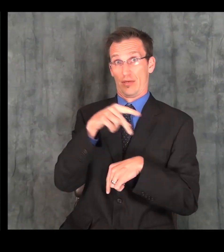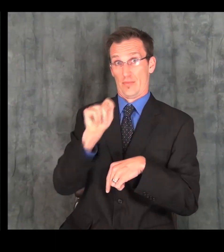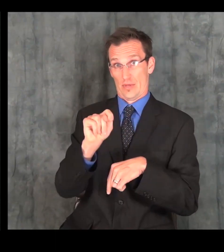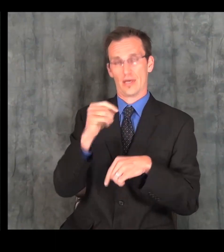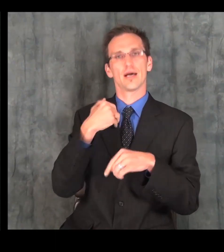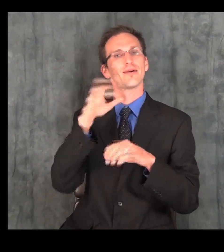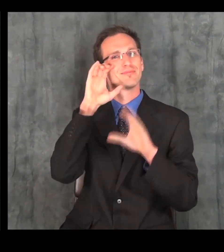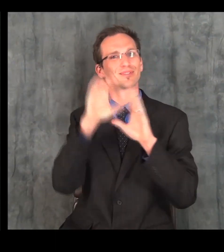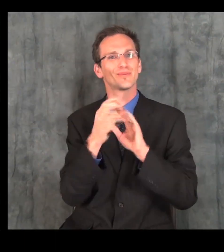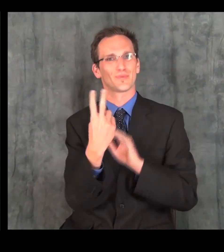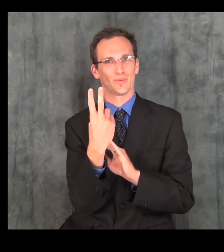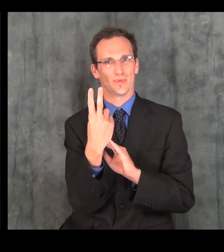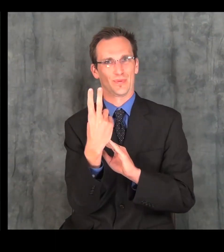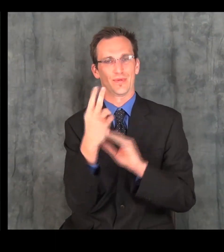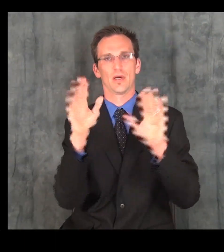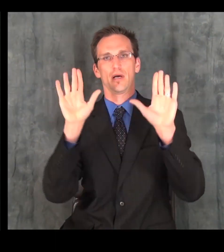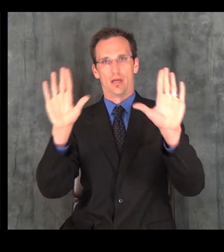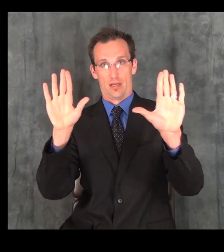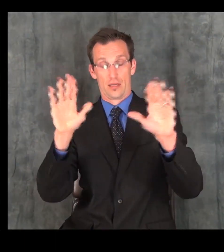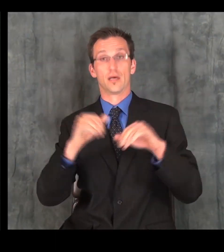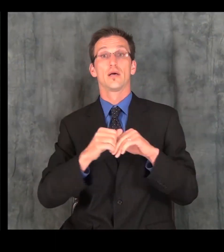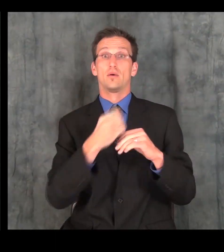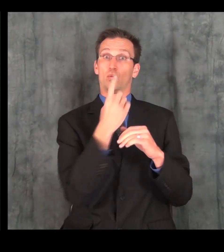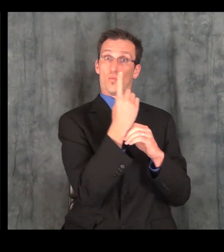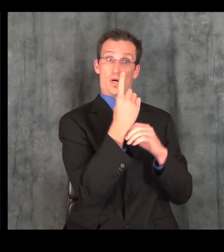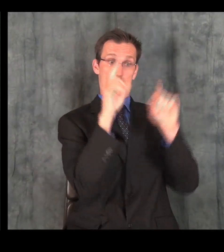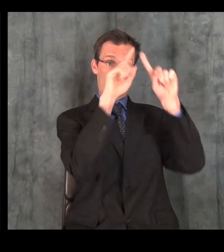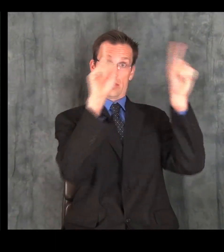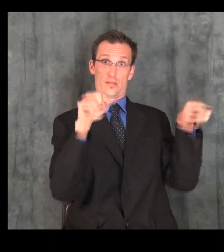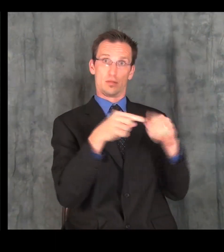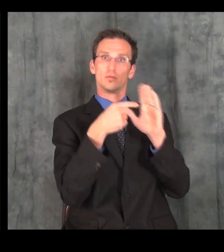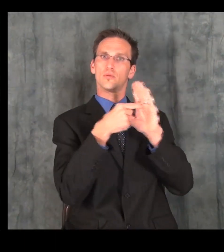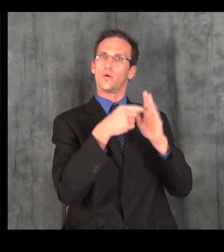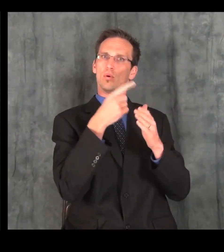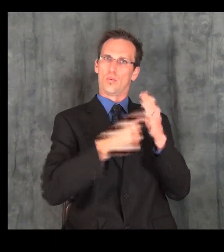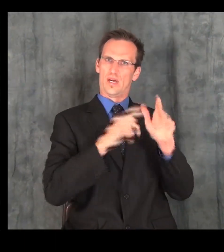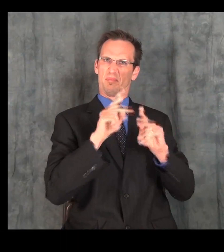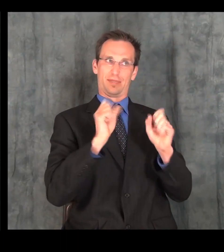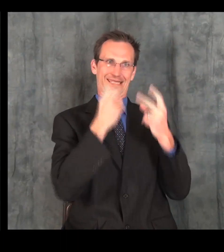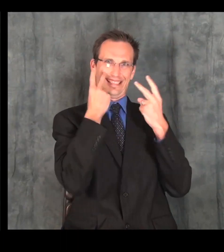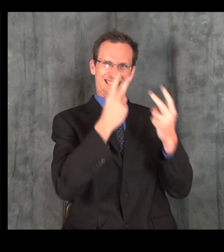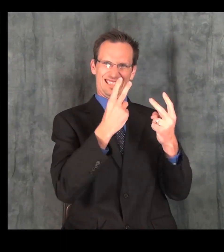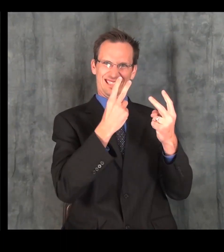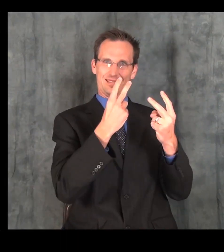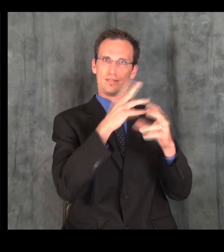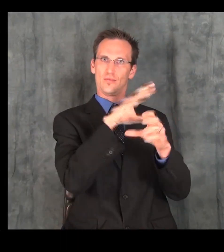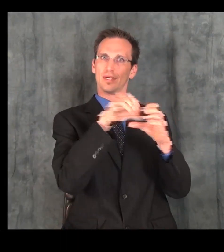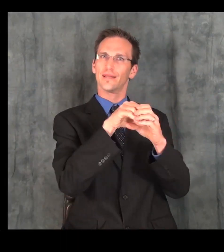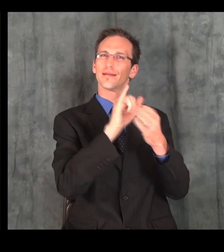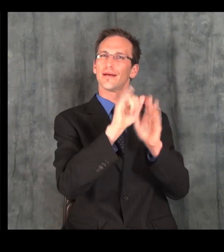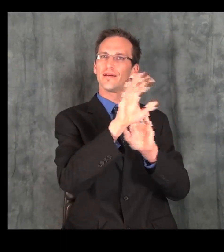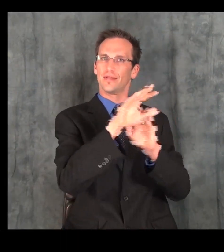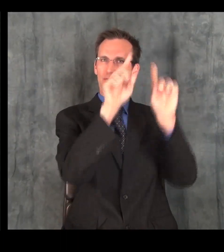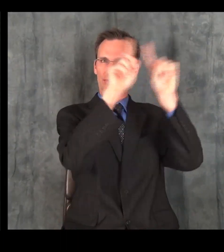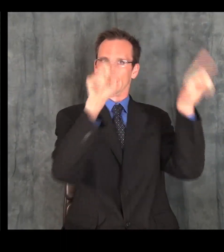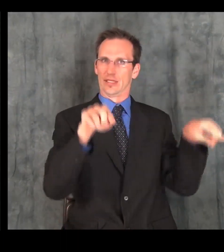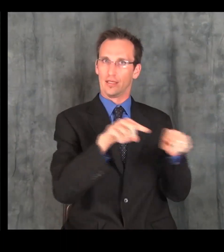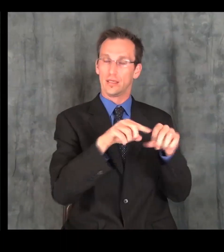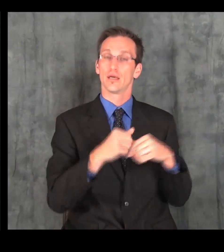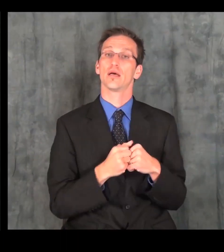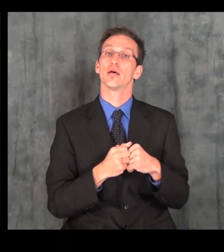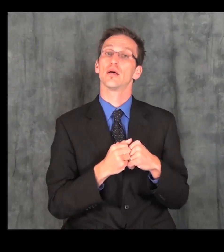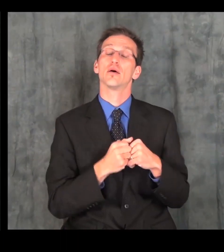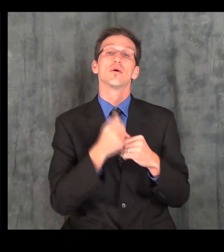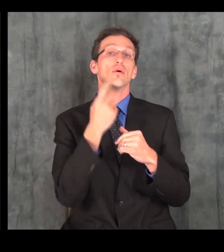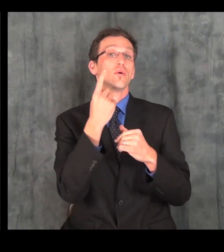actually depicts what could be seen on each of the video screens. Now, one of the key things that we were testing